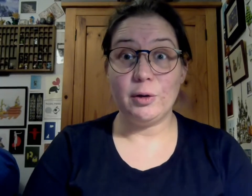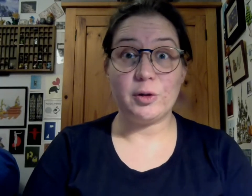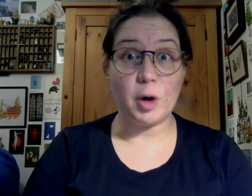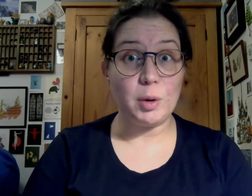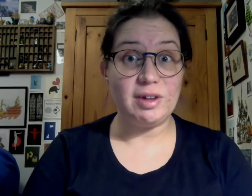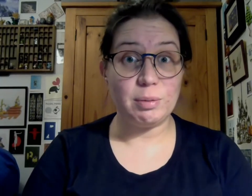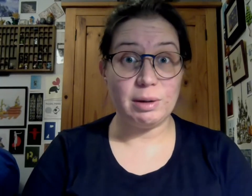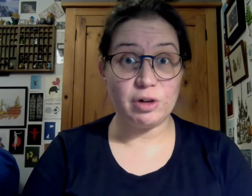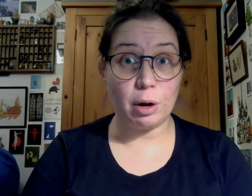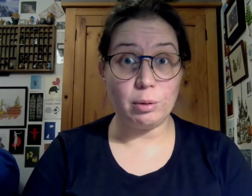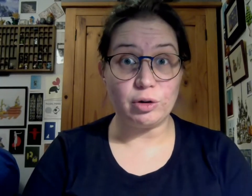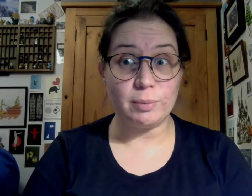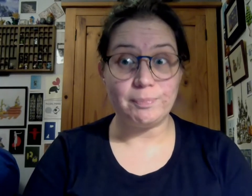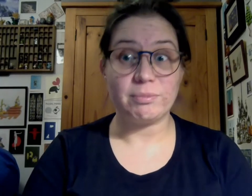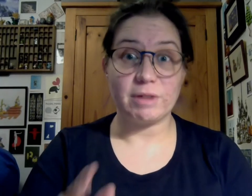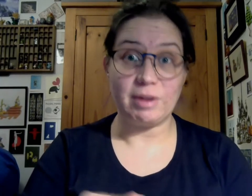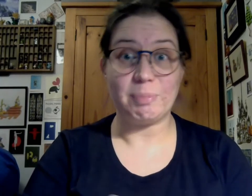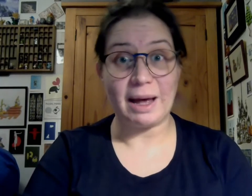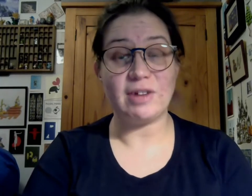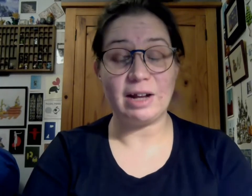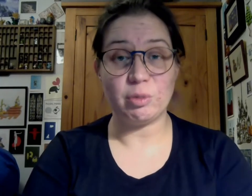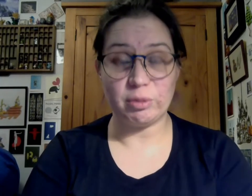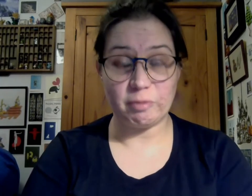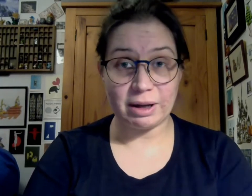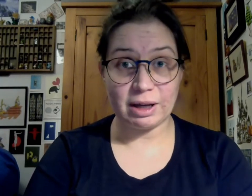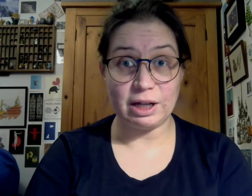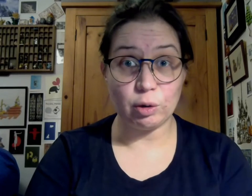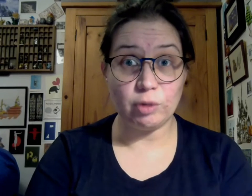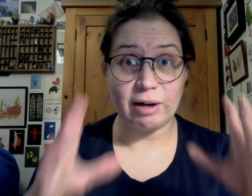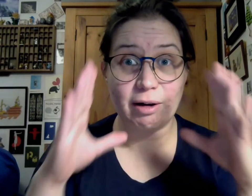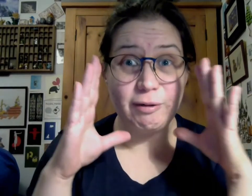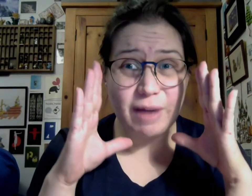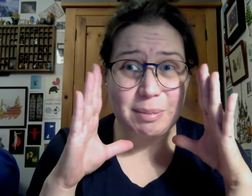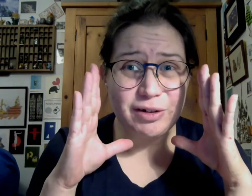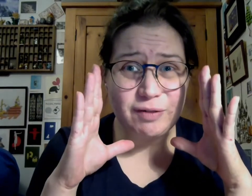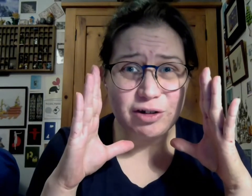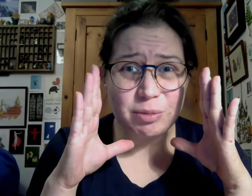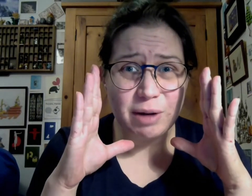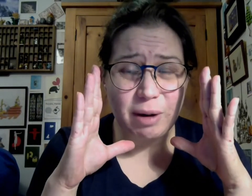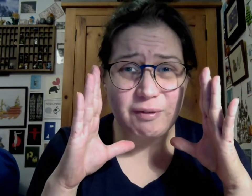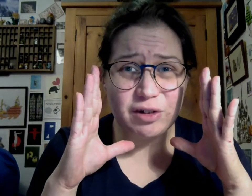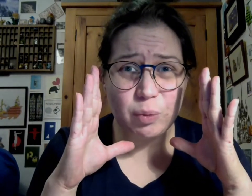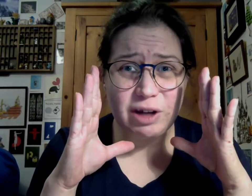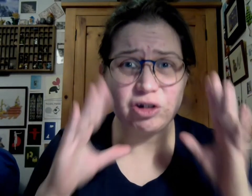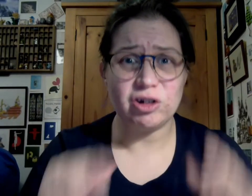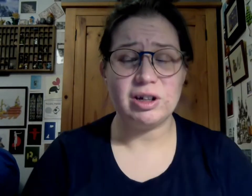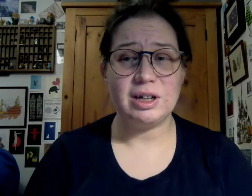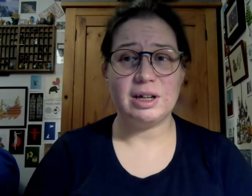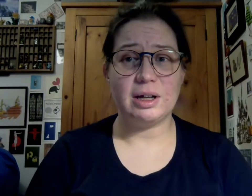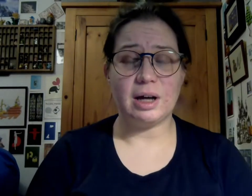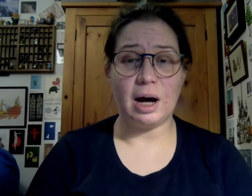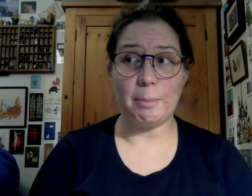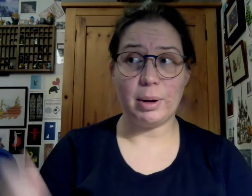So he did what he was told. Went back down towards the riverbank, and he called out, A fabulous fish. My wife has a wish. Up.